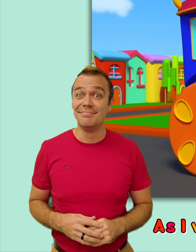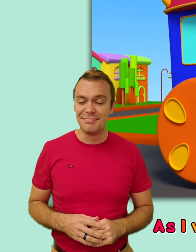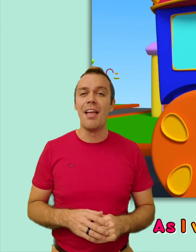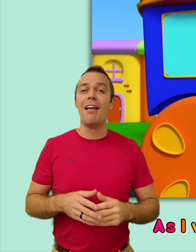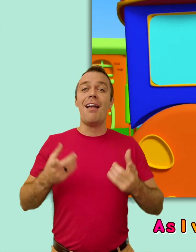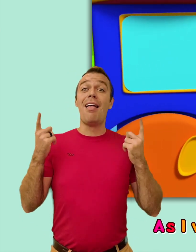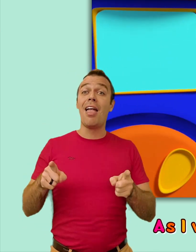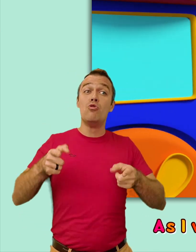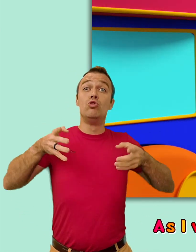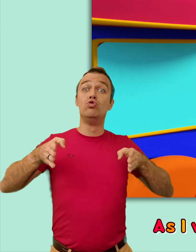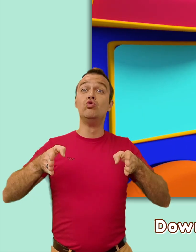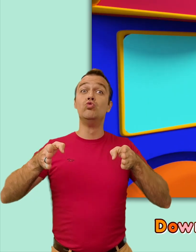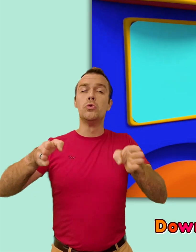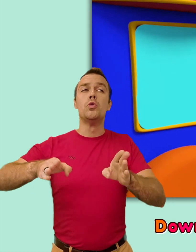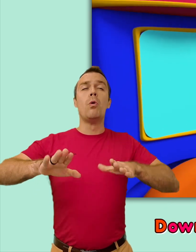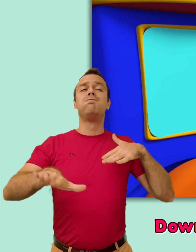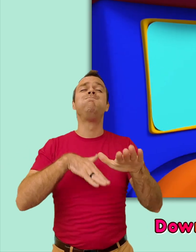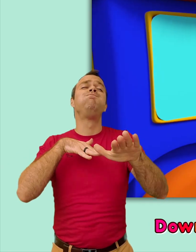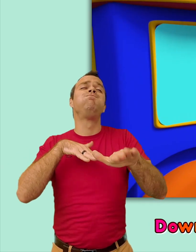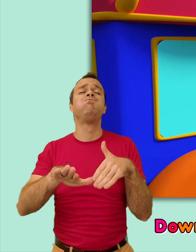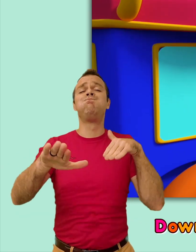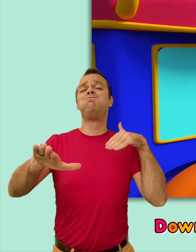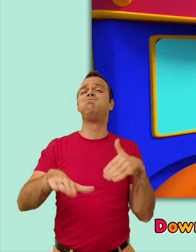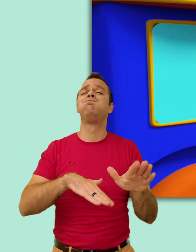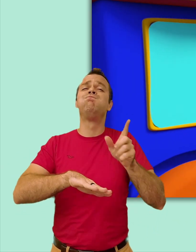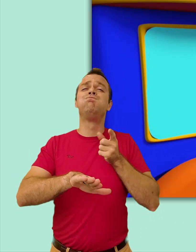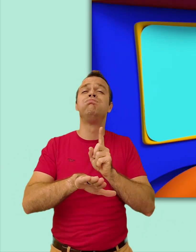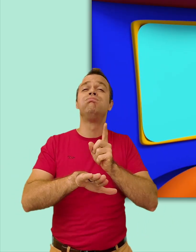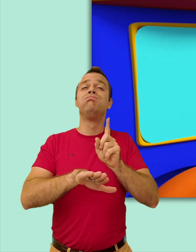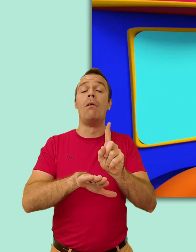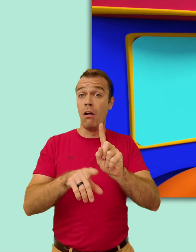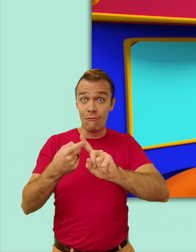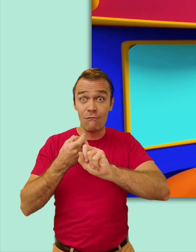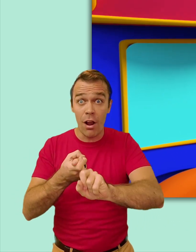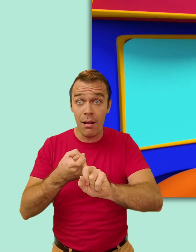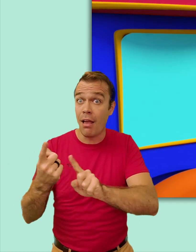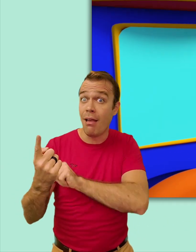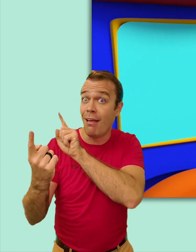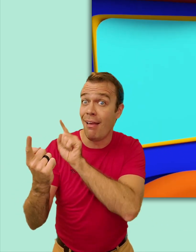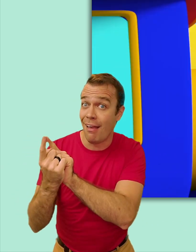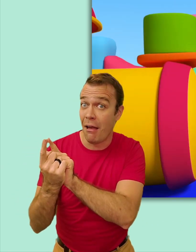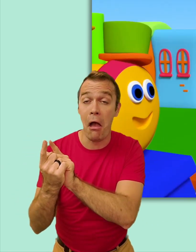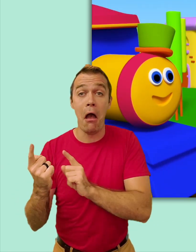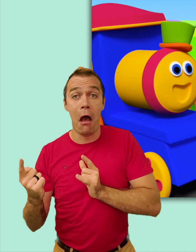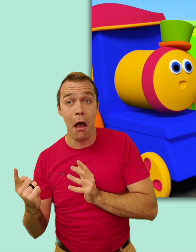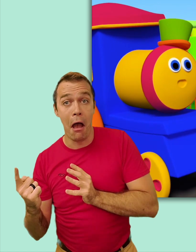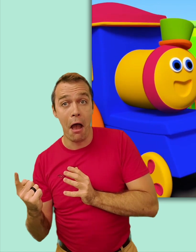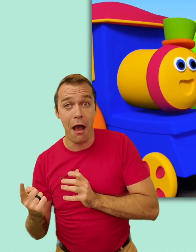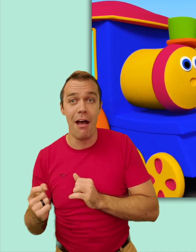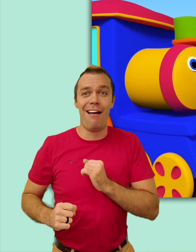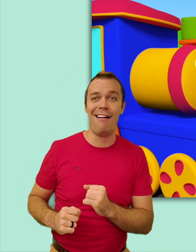As I was walking down the street, down the street, down the street, a very good friend I chanced to meet. Hi-ho,